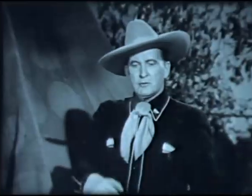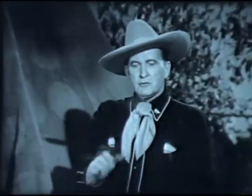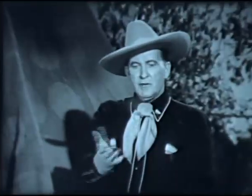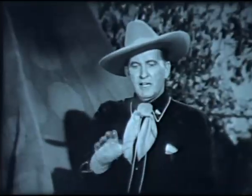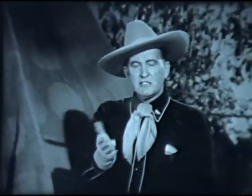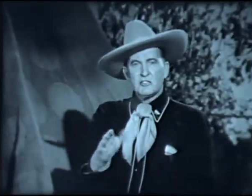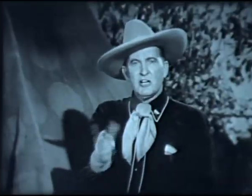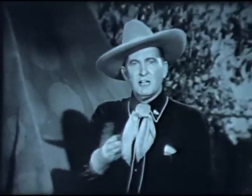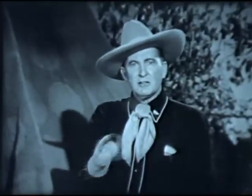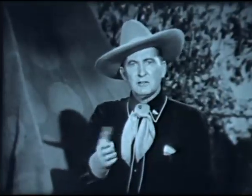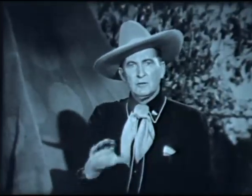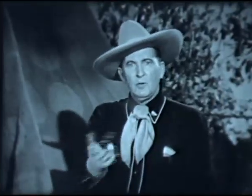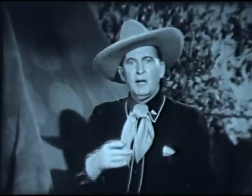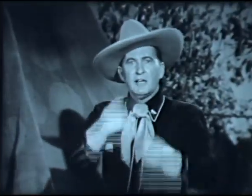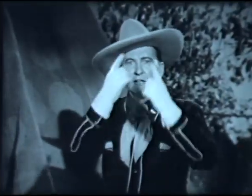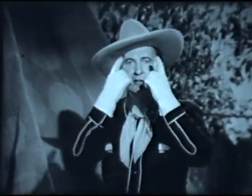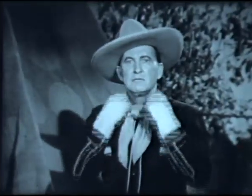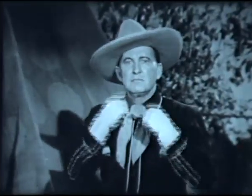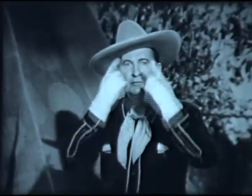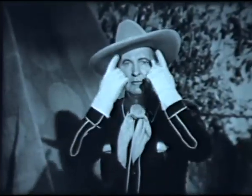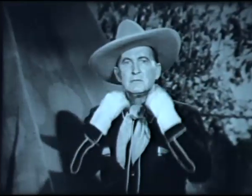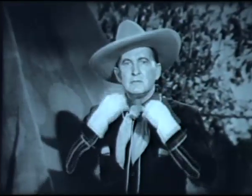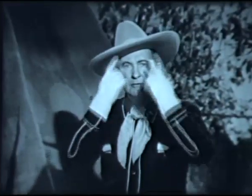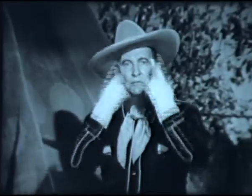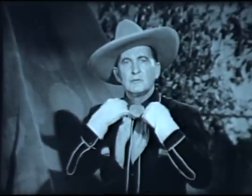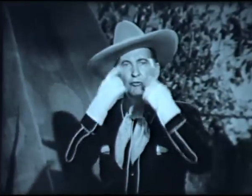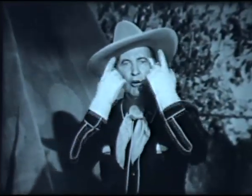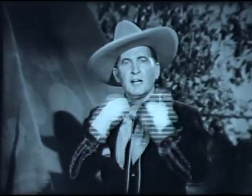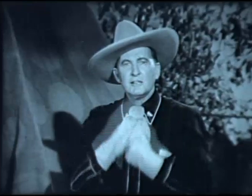So he asked the child, why do you cry?